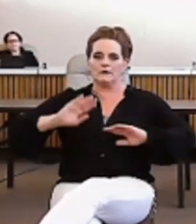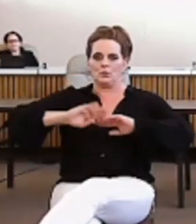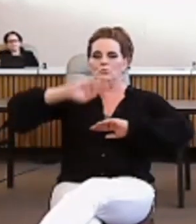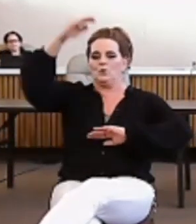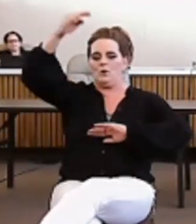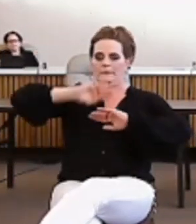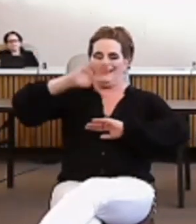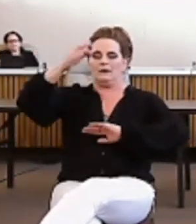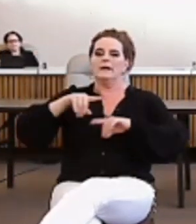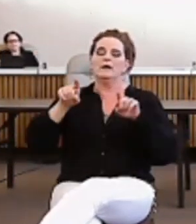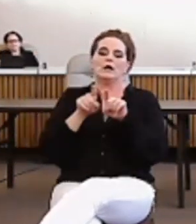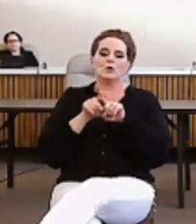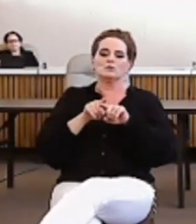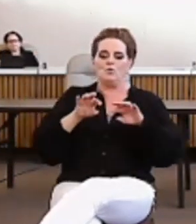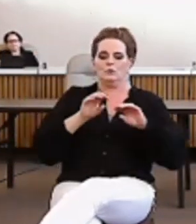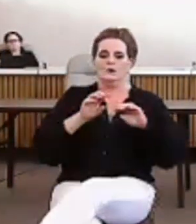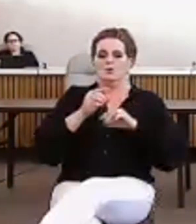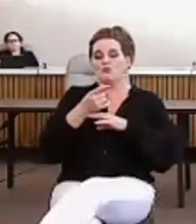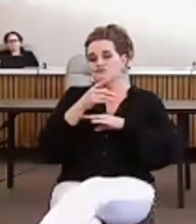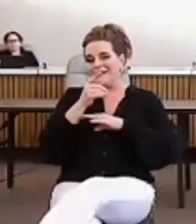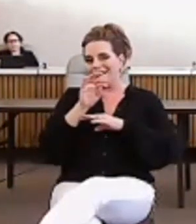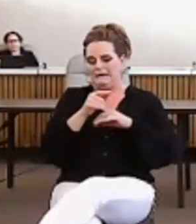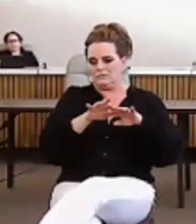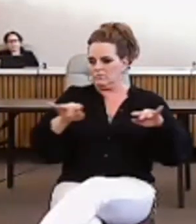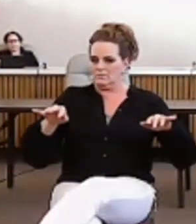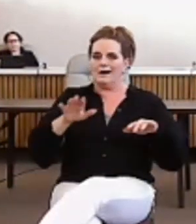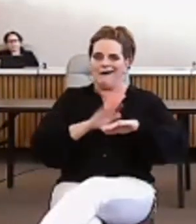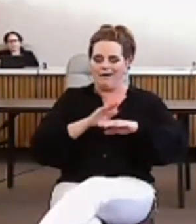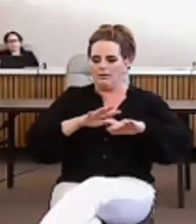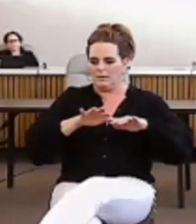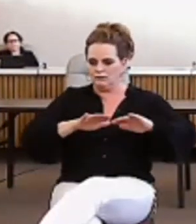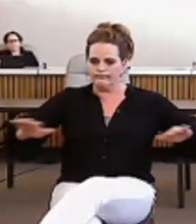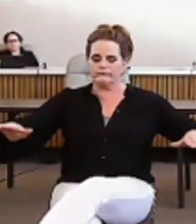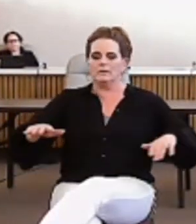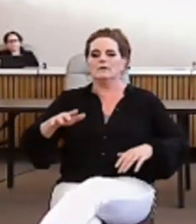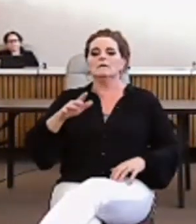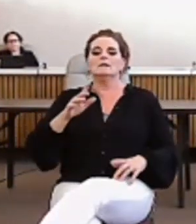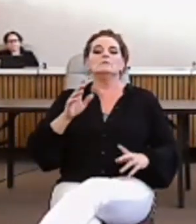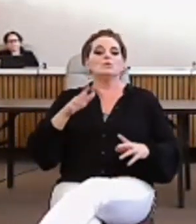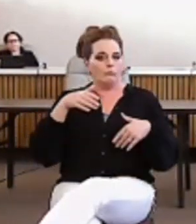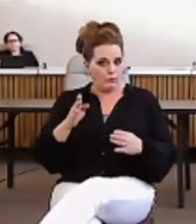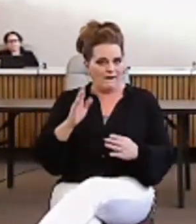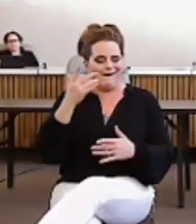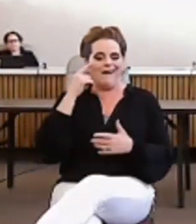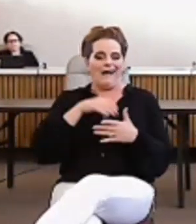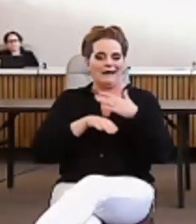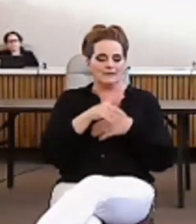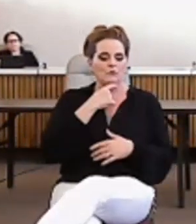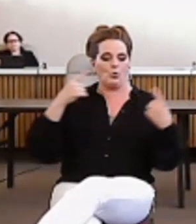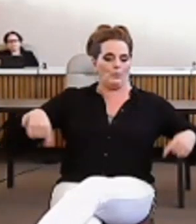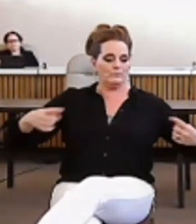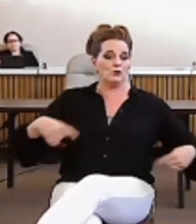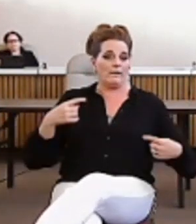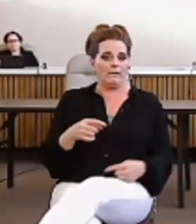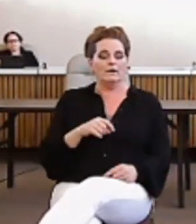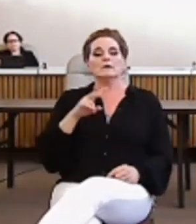to the building. Our primary goal with this store, including providing access to wheelchair accessible vehicles, is